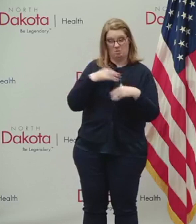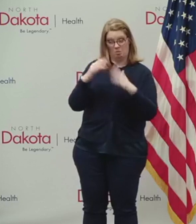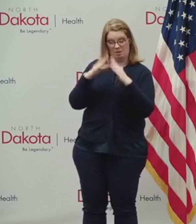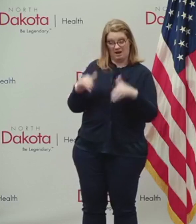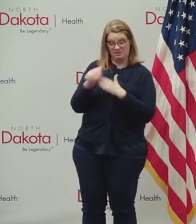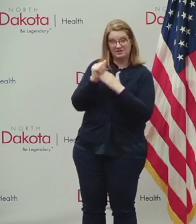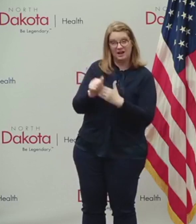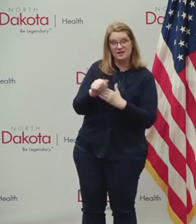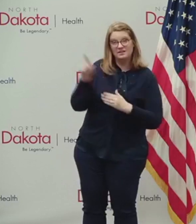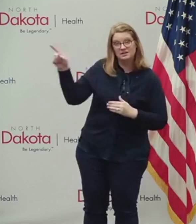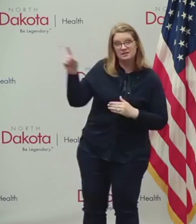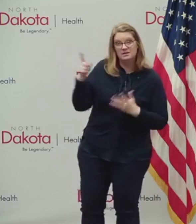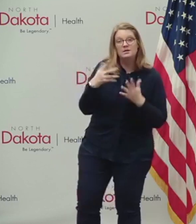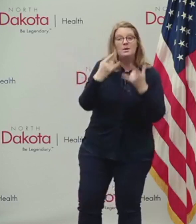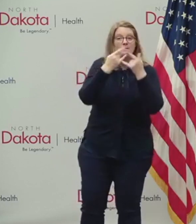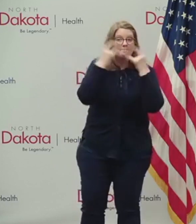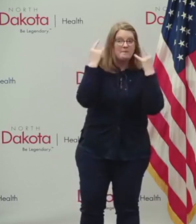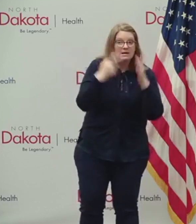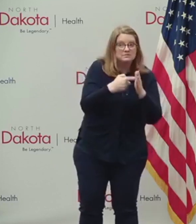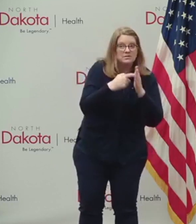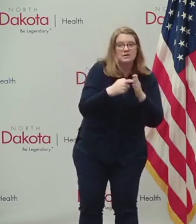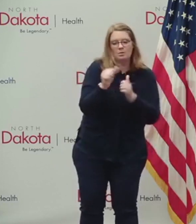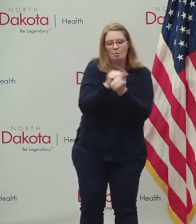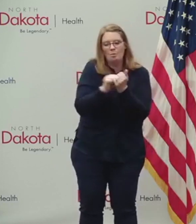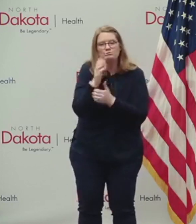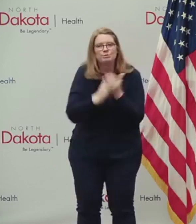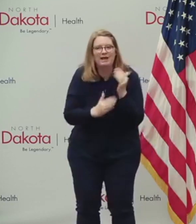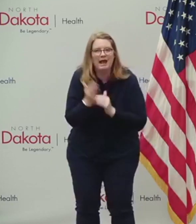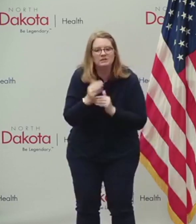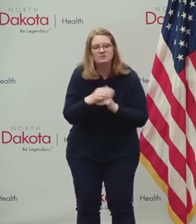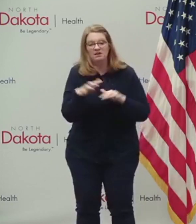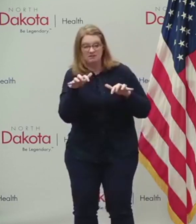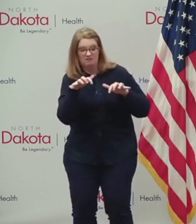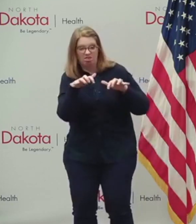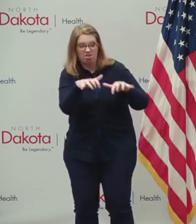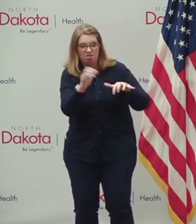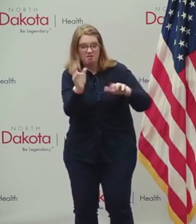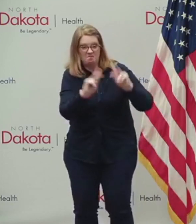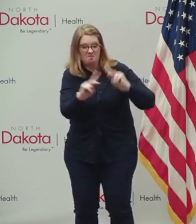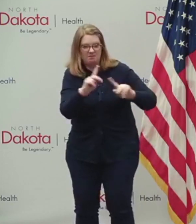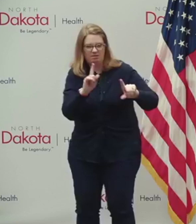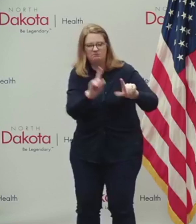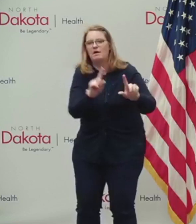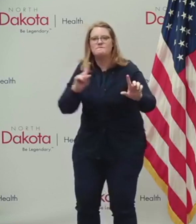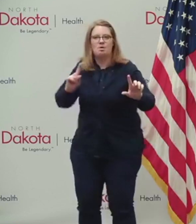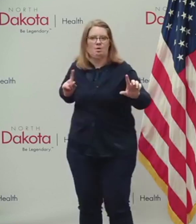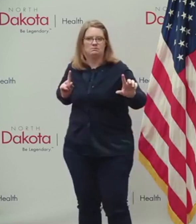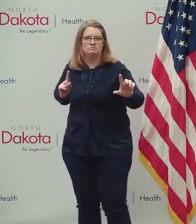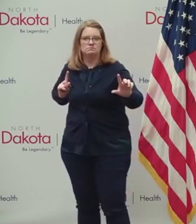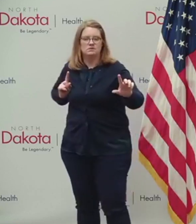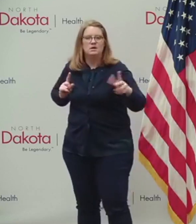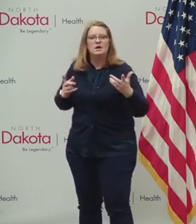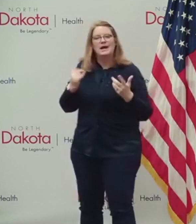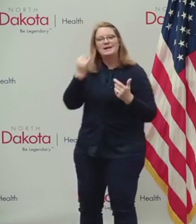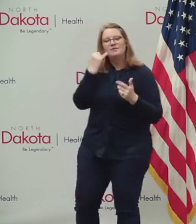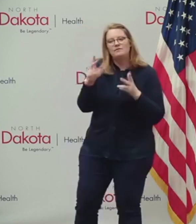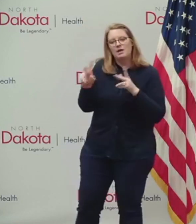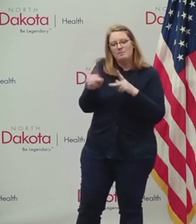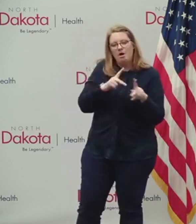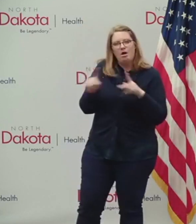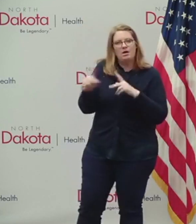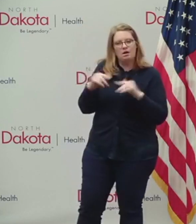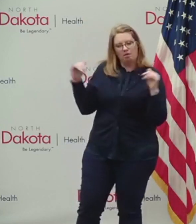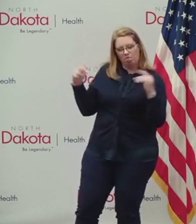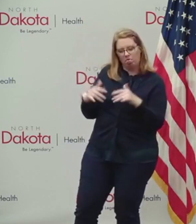distance, mask wearing, hand hygiene, avoid crowds in public, and avoid hosting private gatherings as